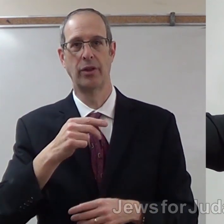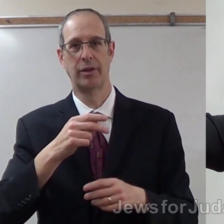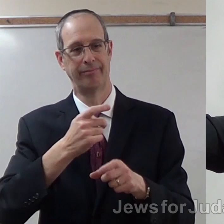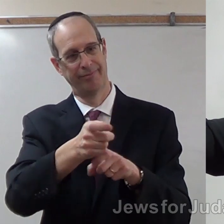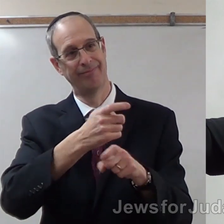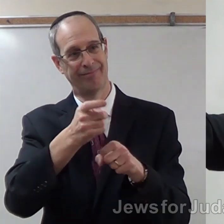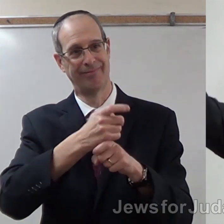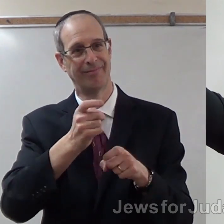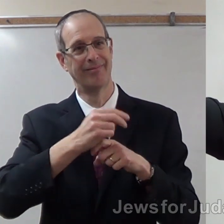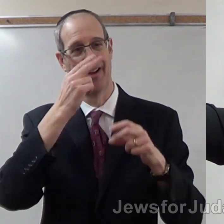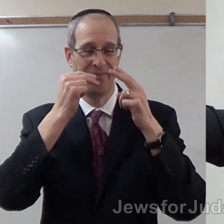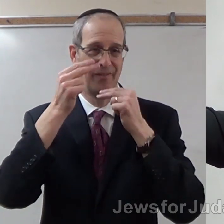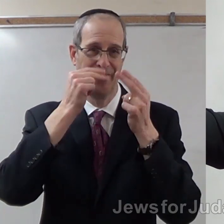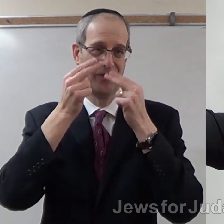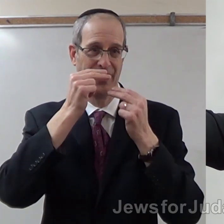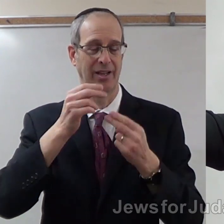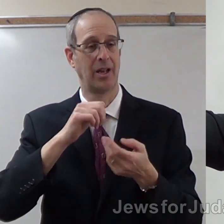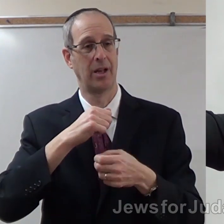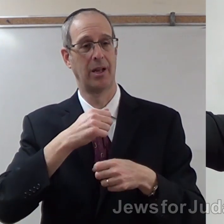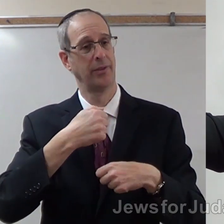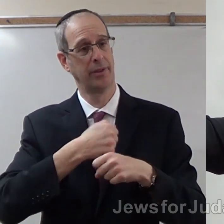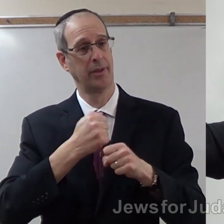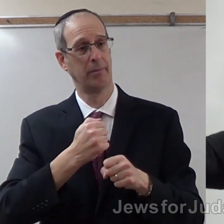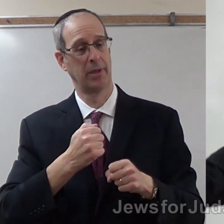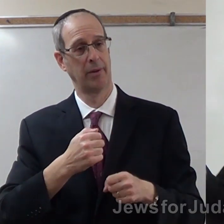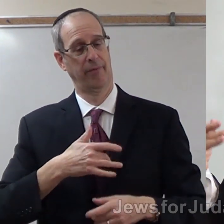jokes and they make them happy.